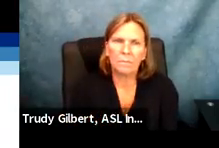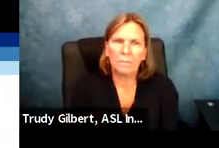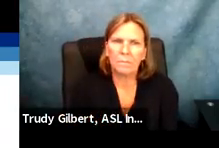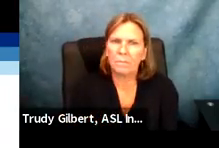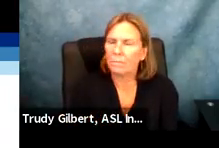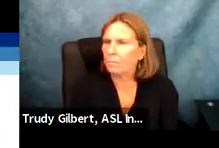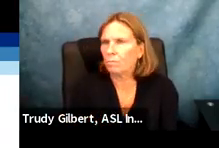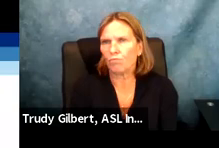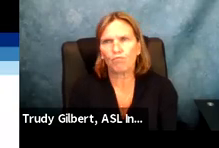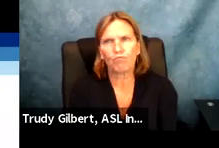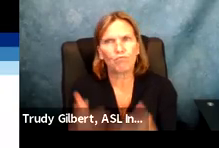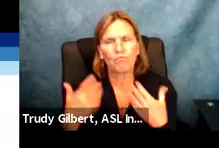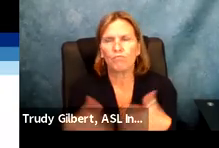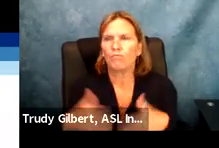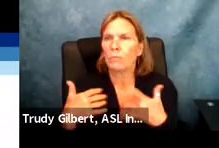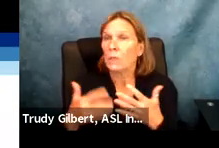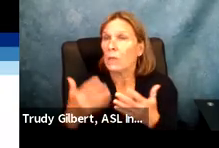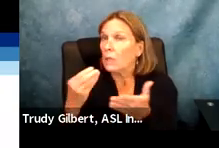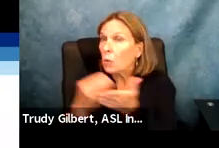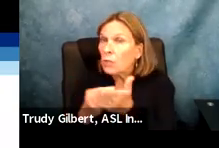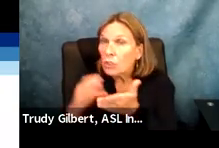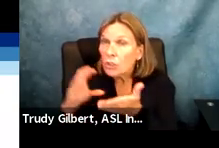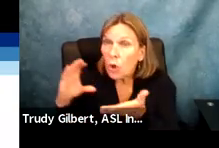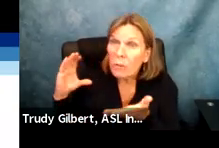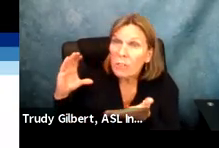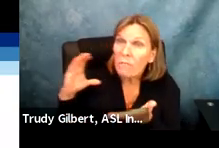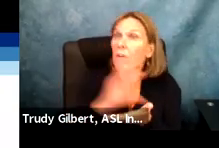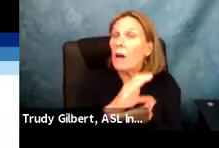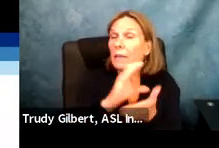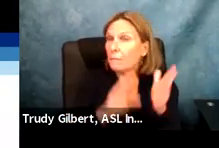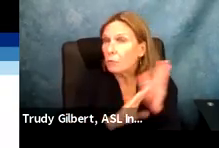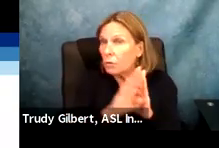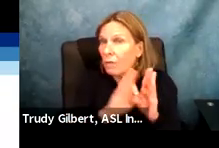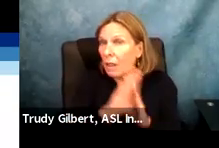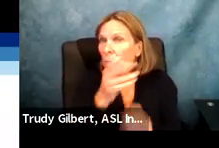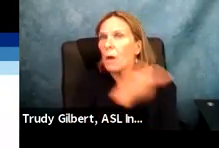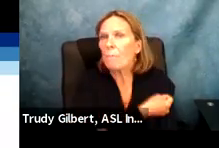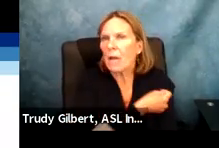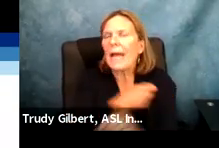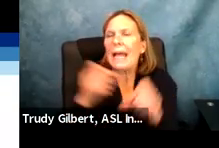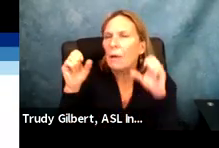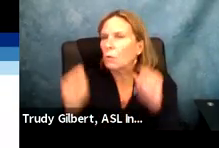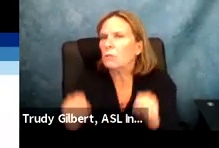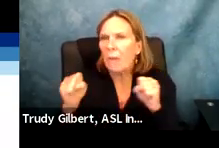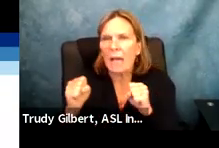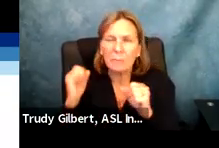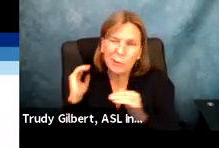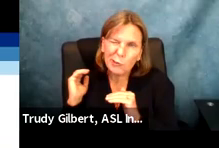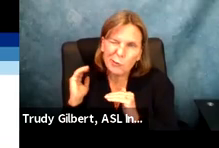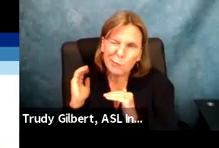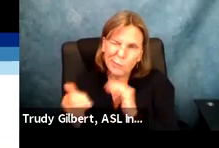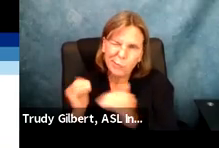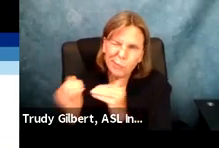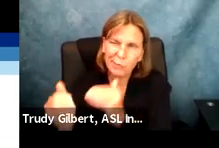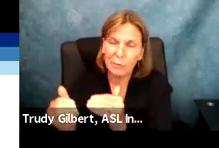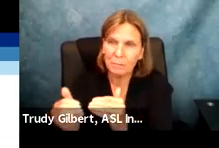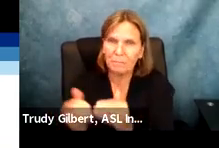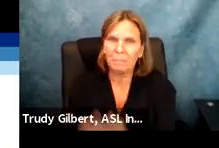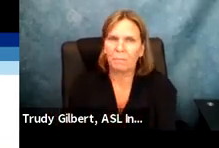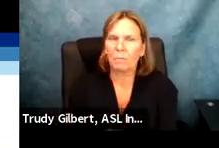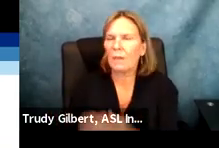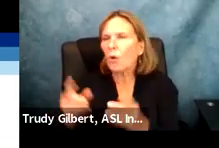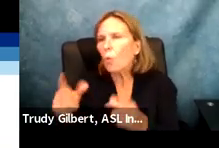much funding going towards this, they were able to make this happen on a little bit of a quicker